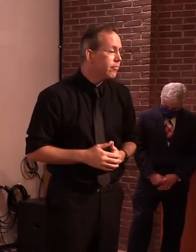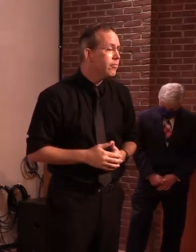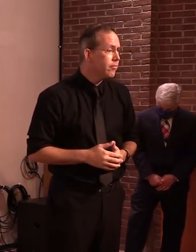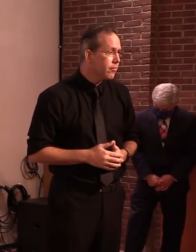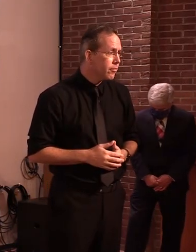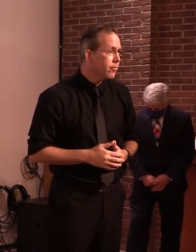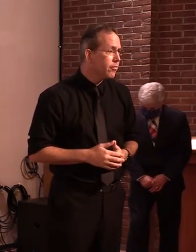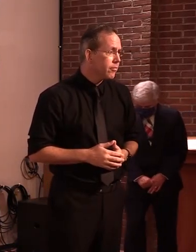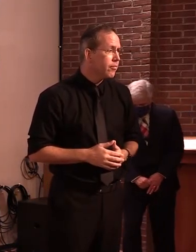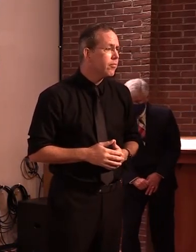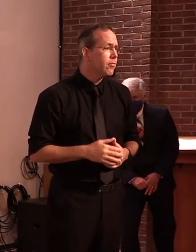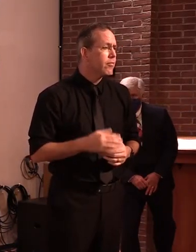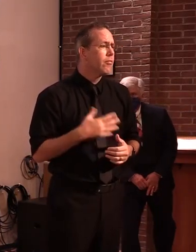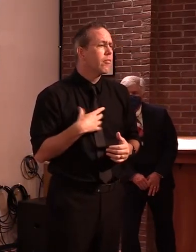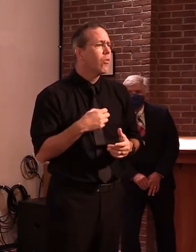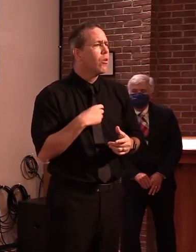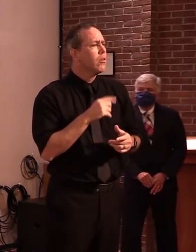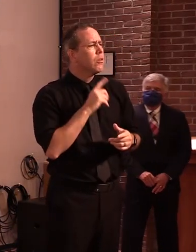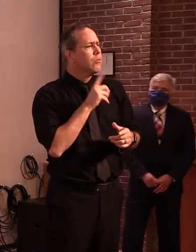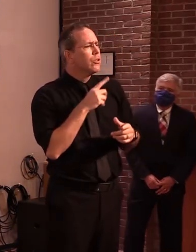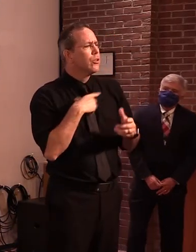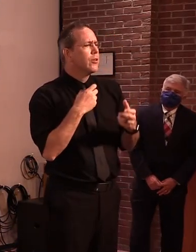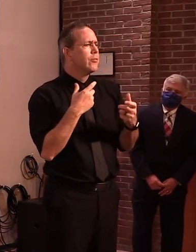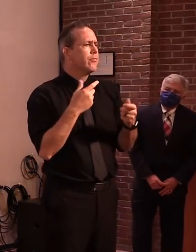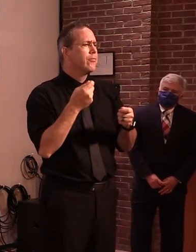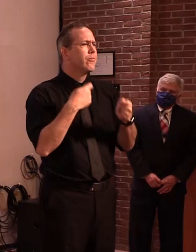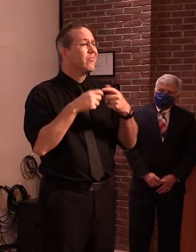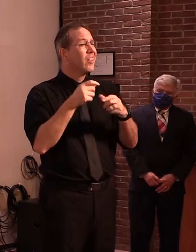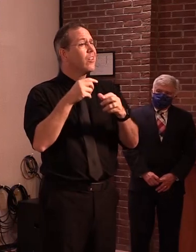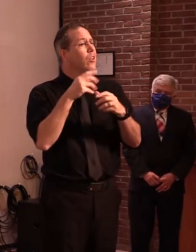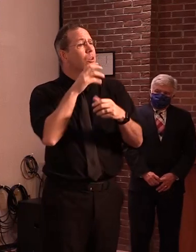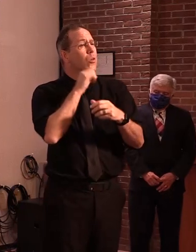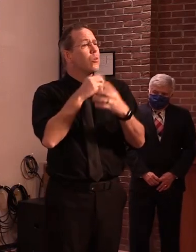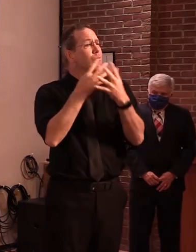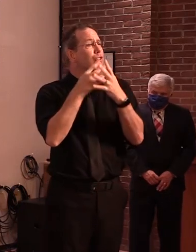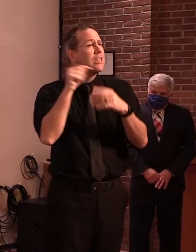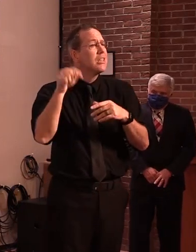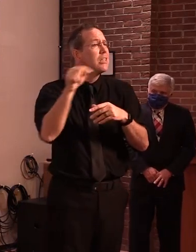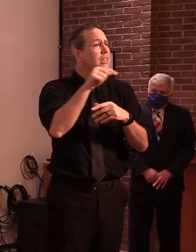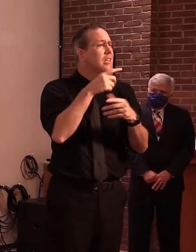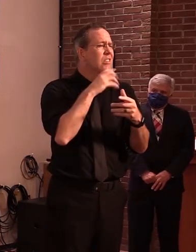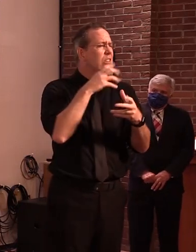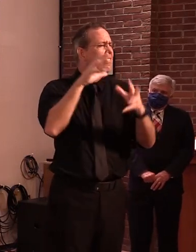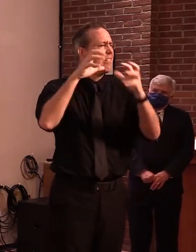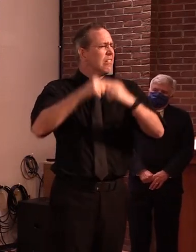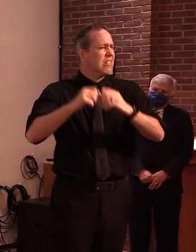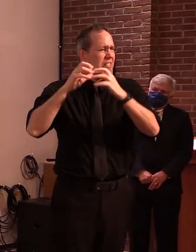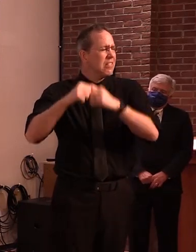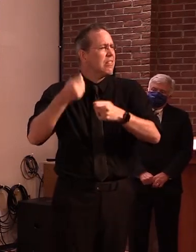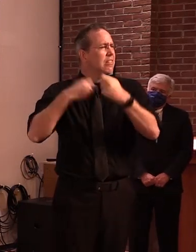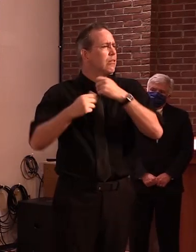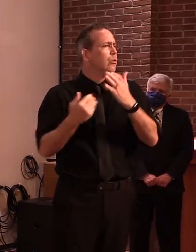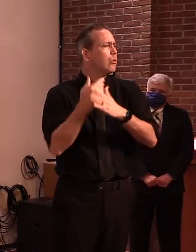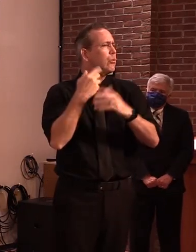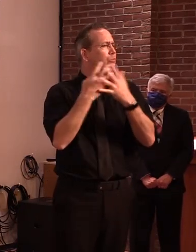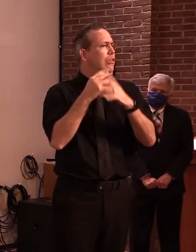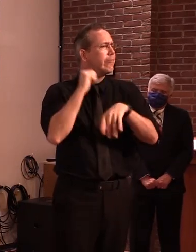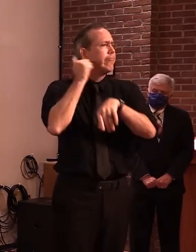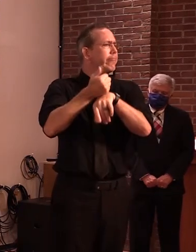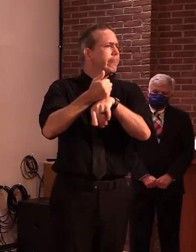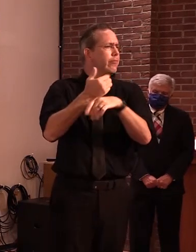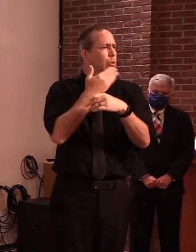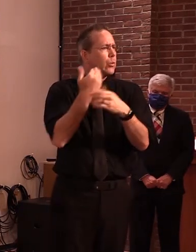a modernization of the facilities that we have here in Vermont. So that we don't have to send prisoners out of